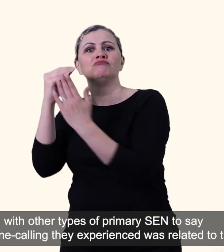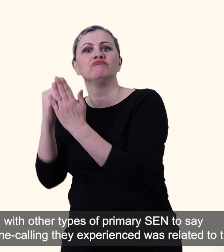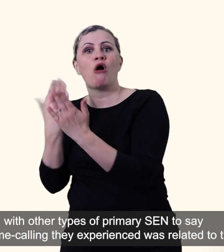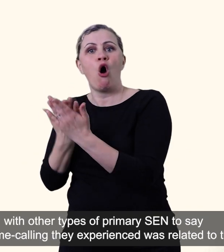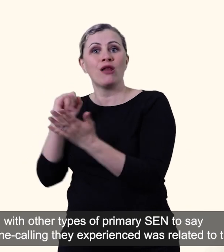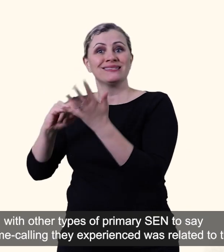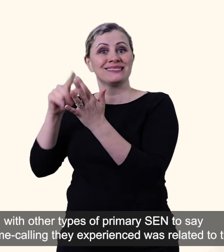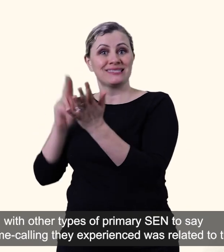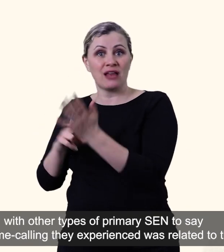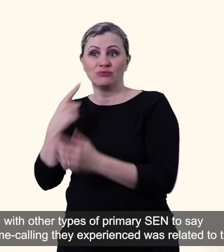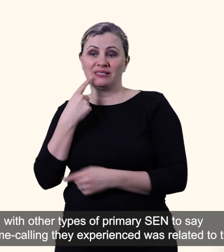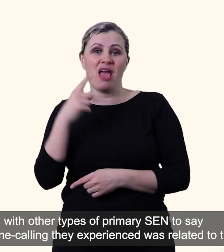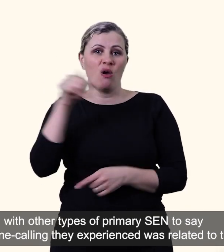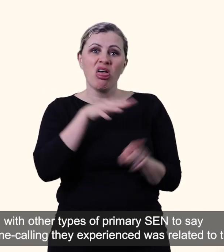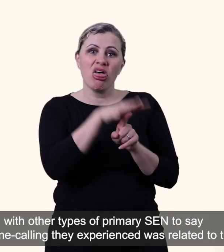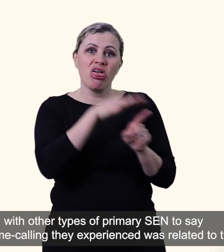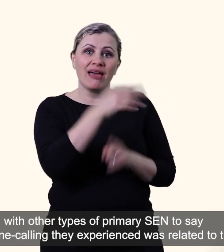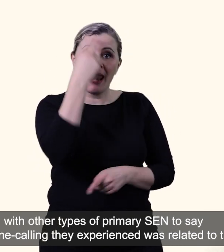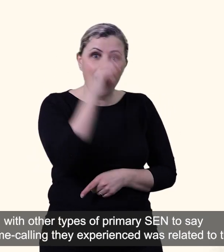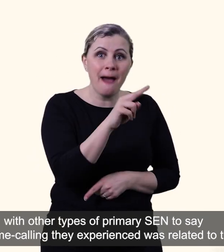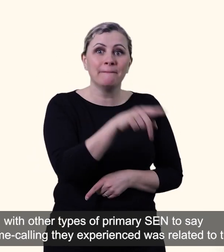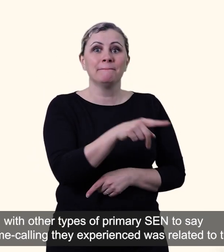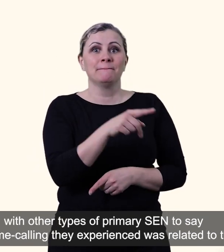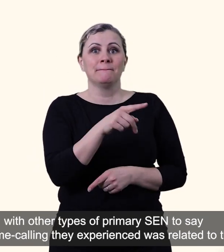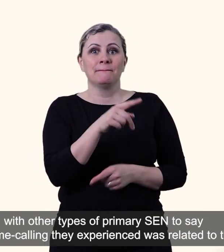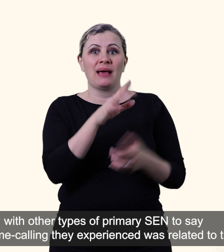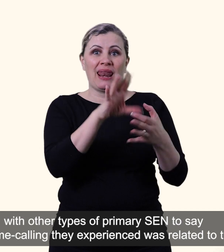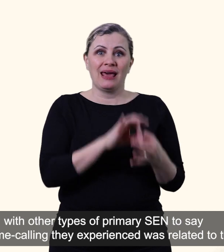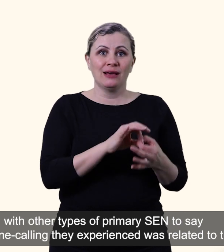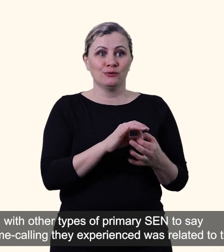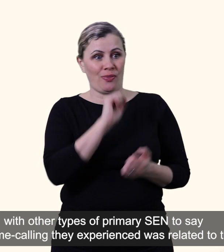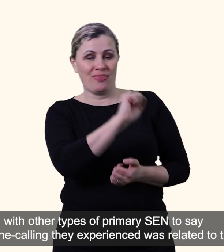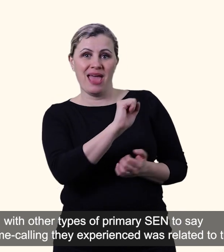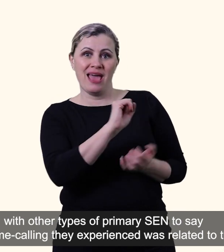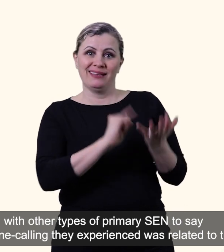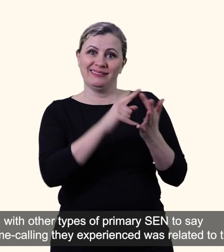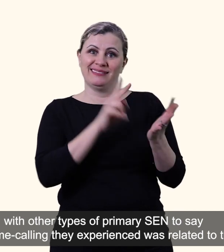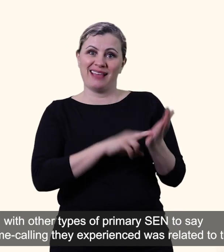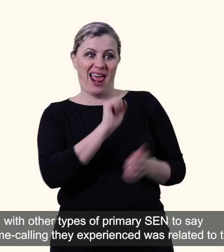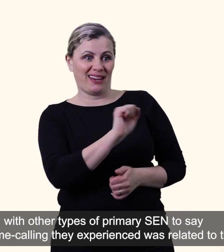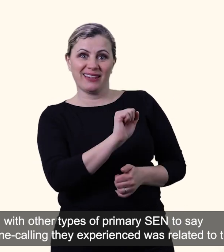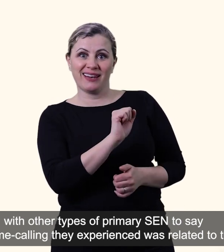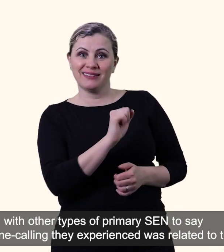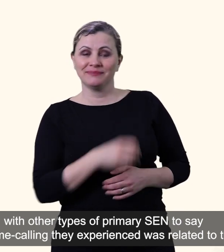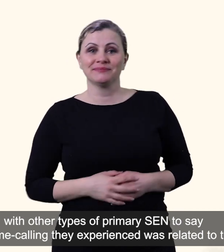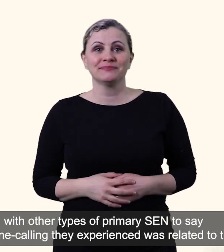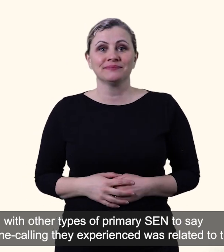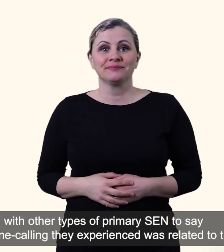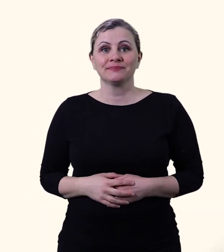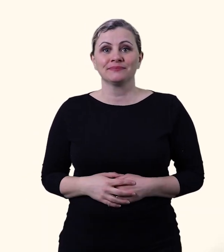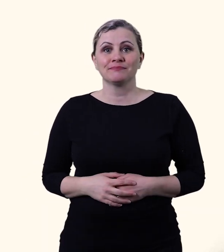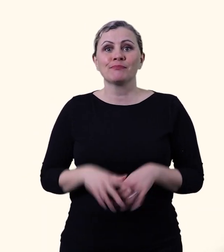with other types of primary SEN to say that any name-calling they experienced was related to their SEN.